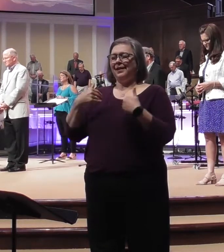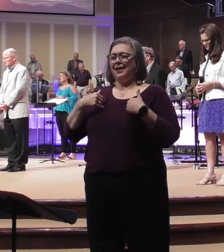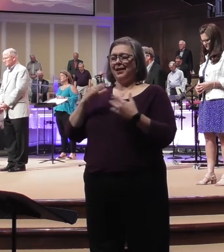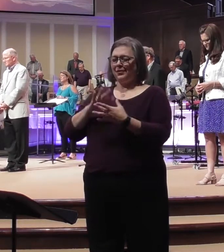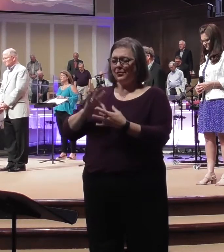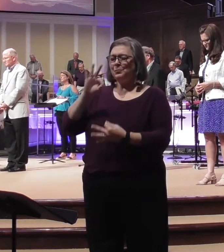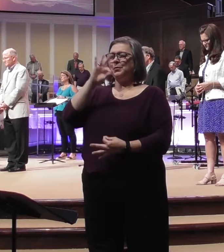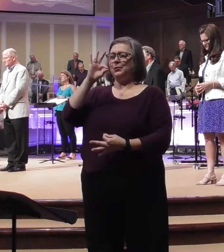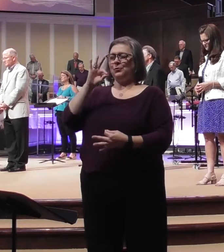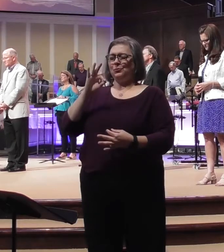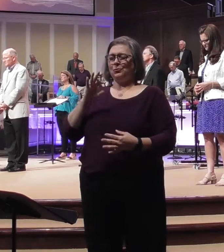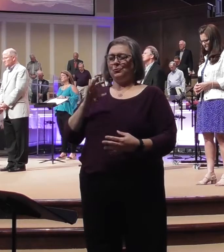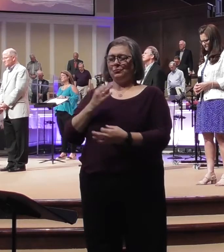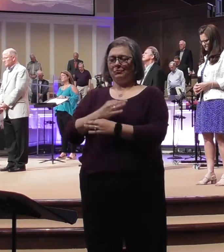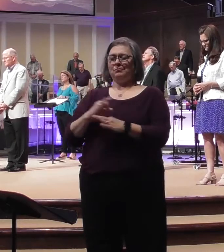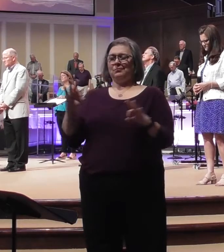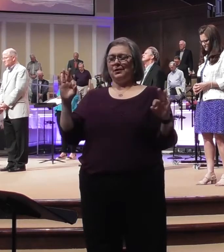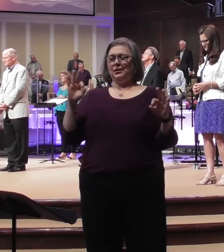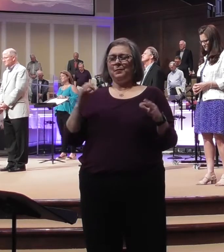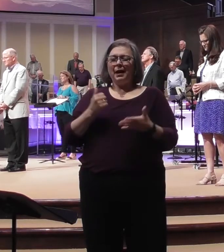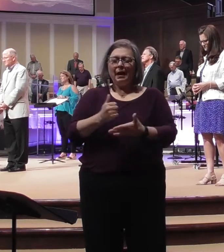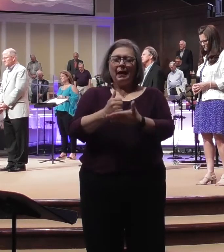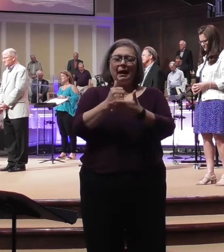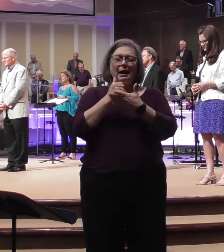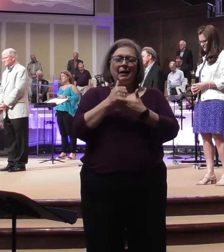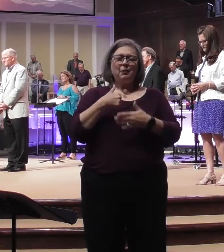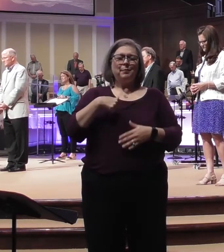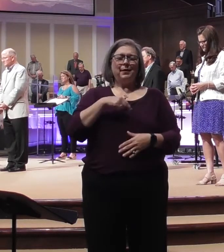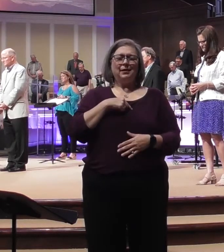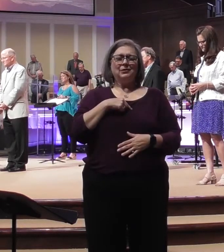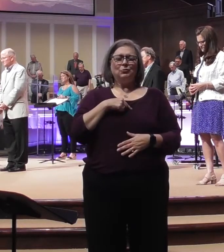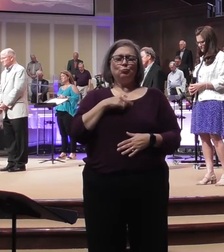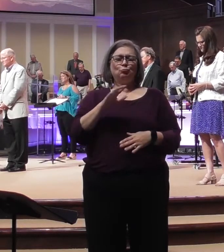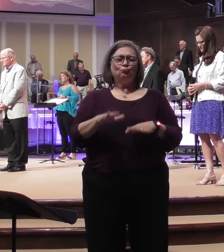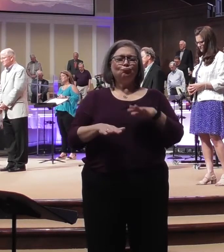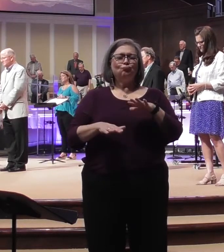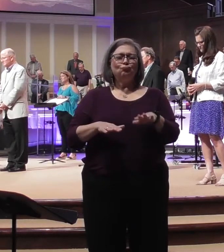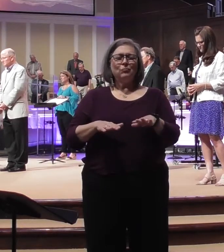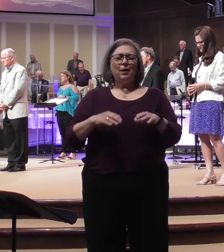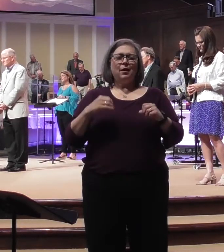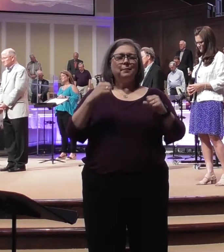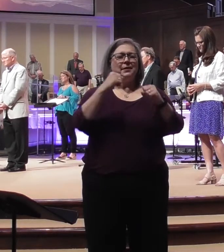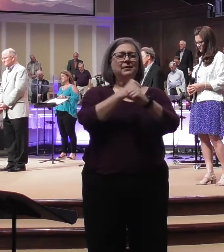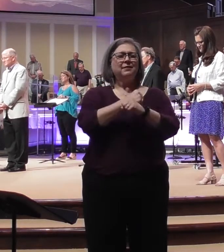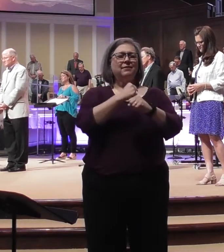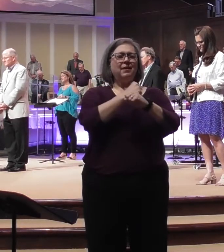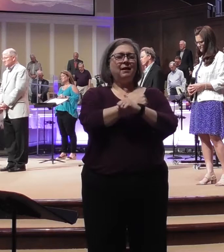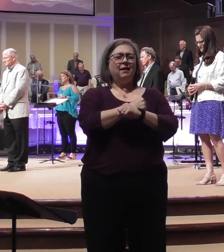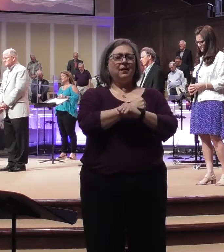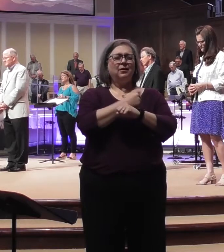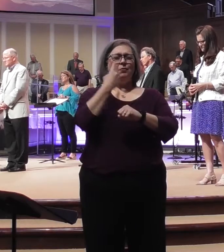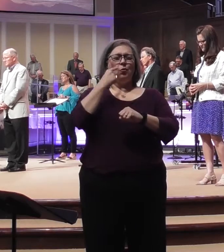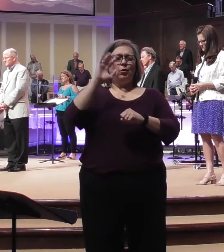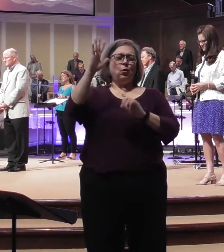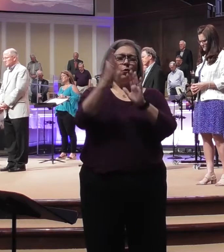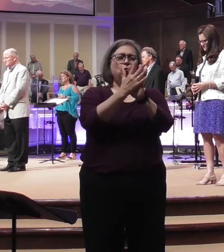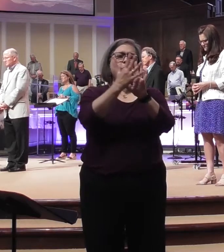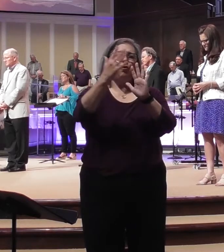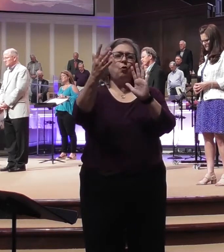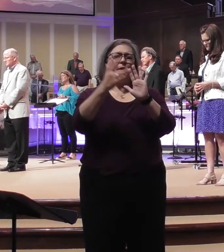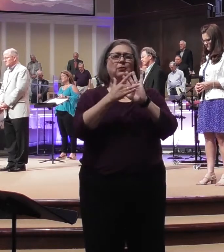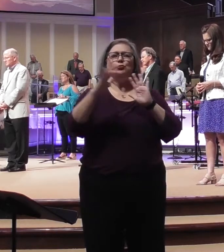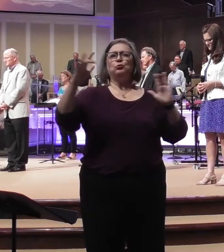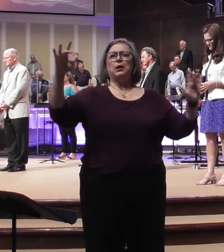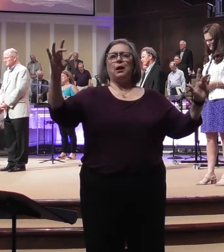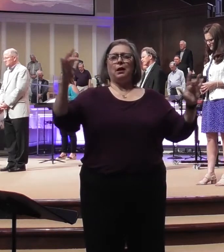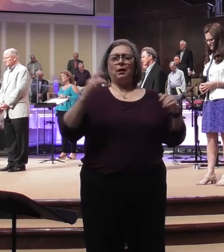to step into the fight for your glory and for your grace to shine forth. By the way, we love